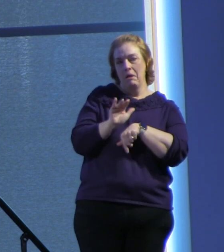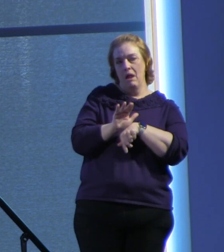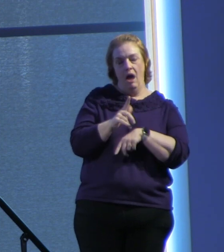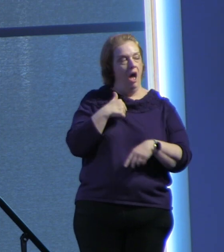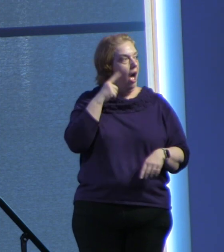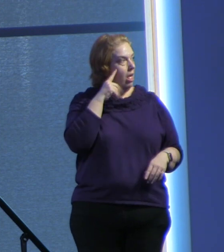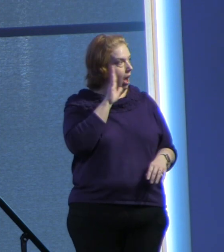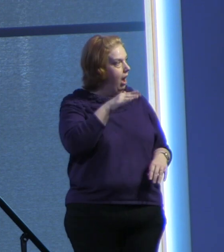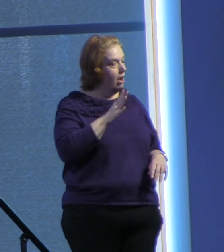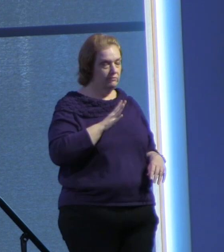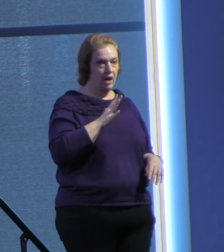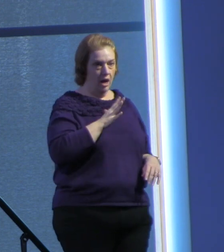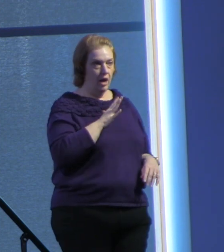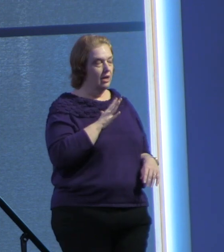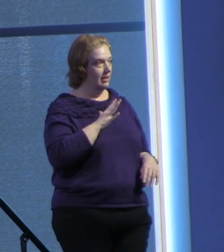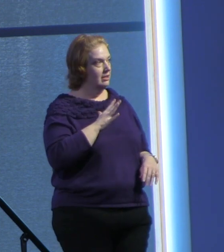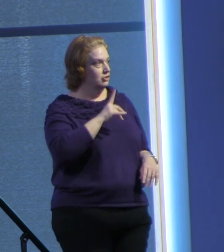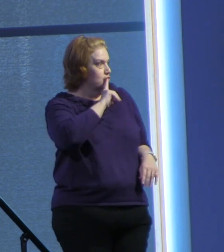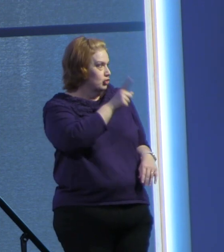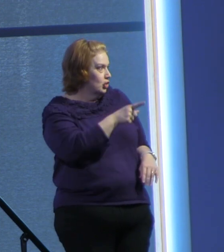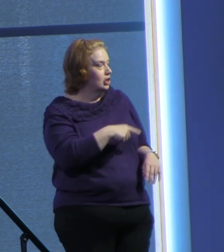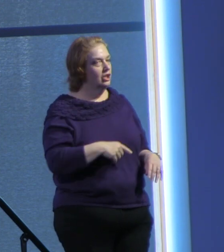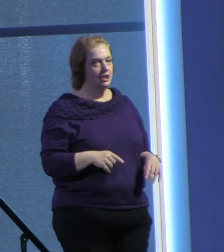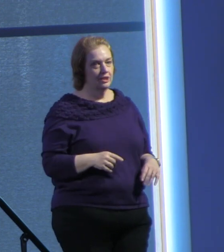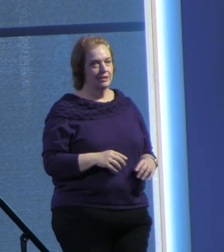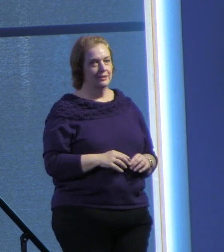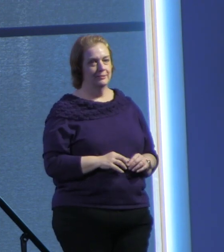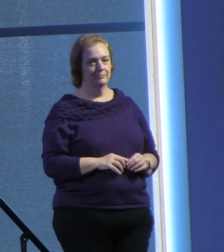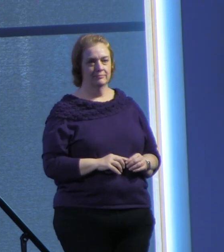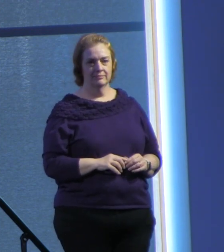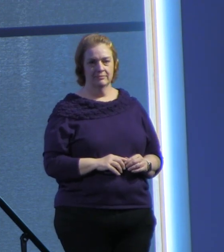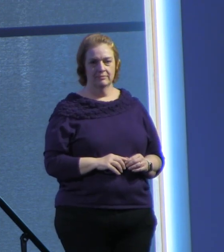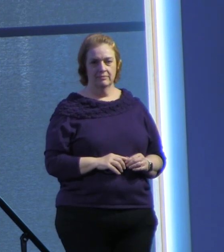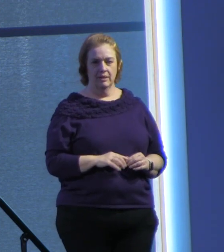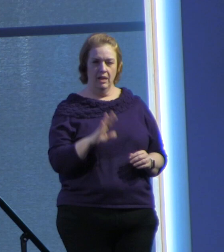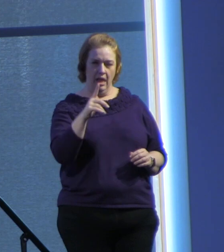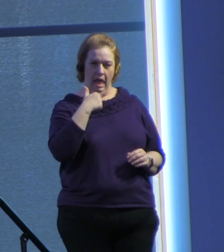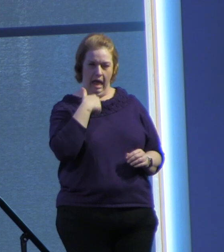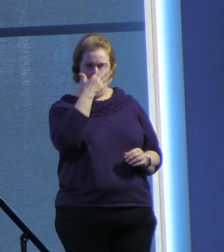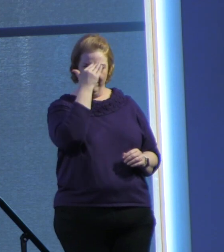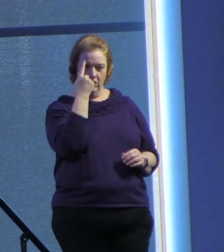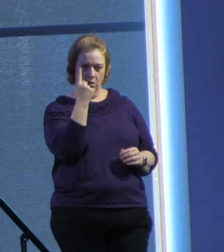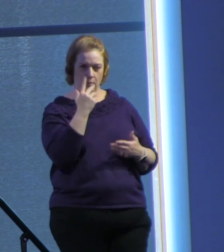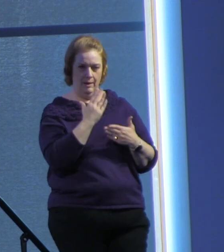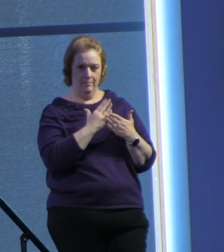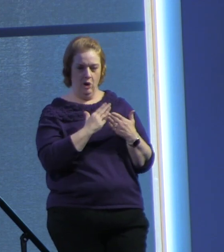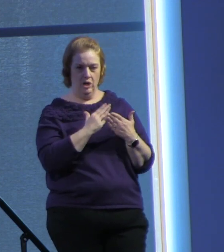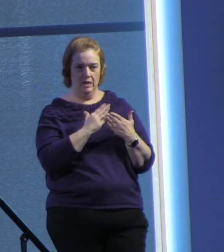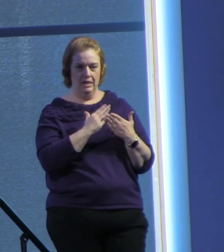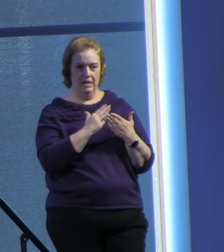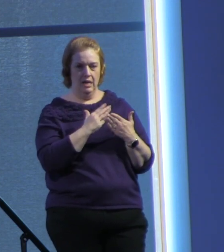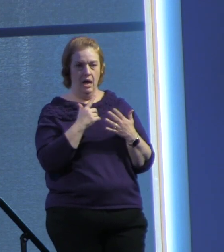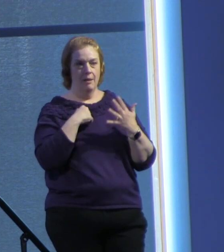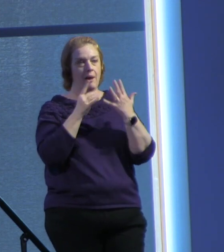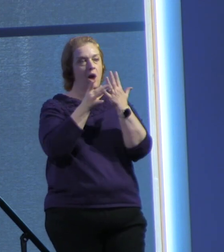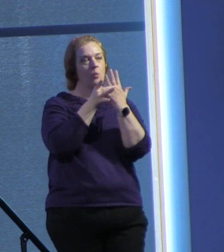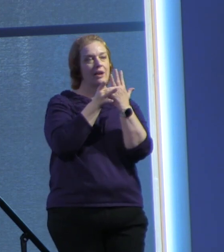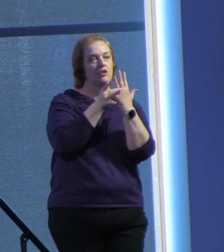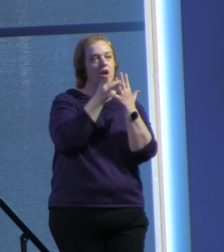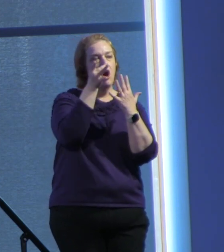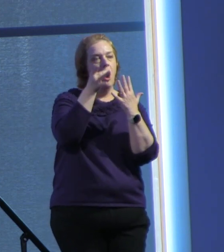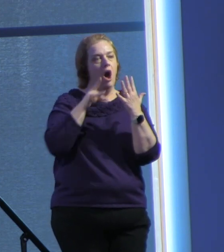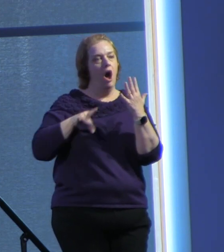okay. Yeah. And I forgot an important detail, which was that I took my wedding ring off